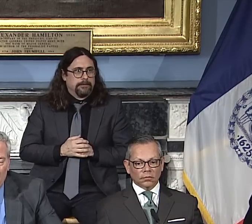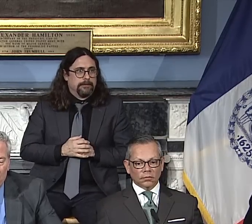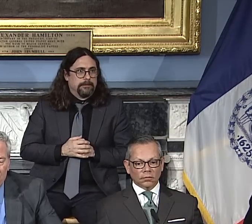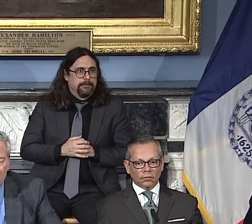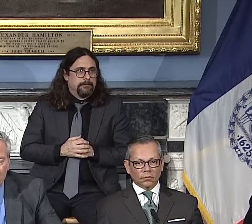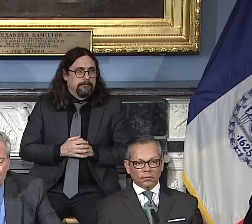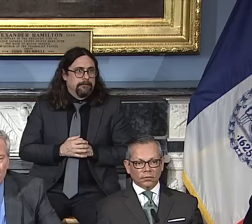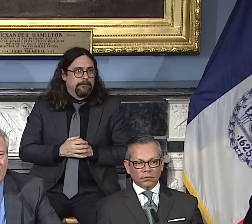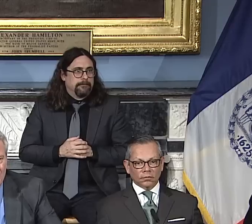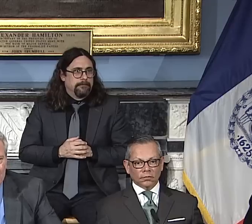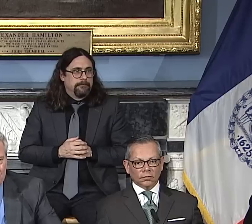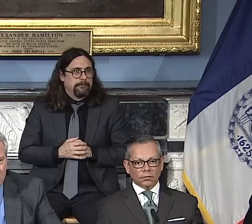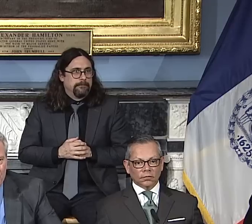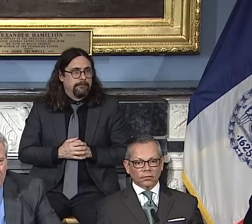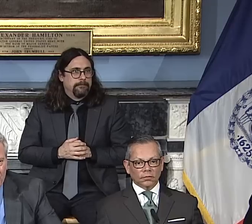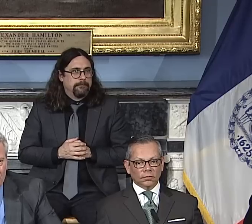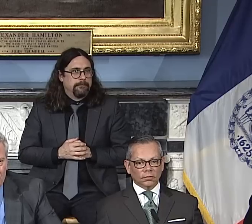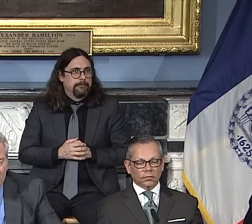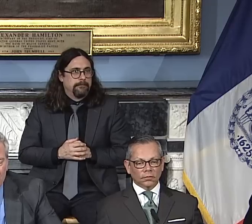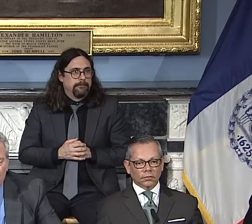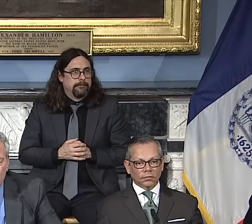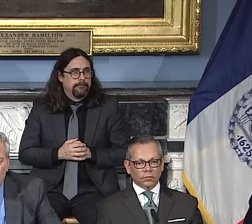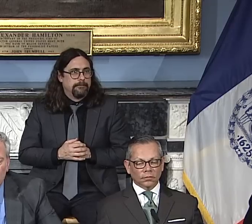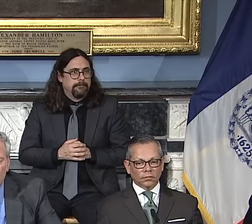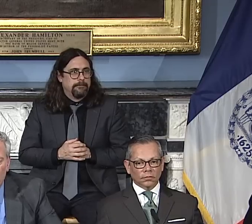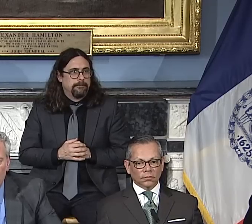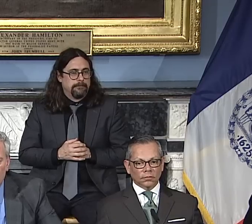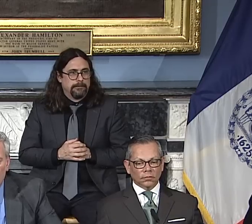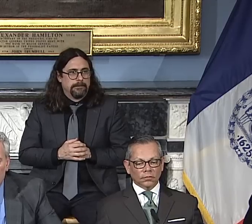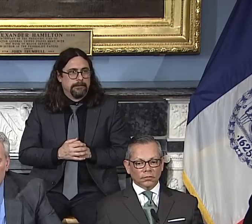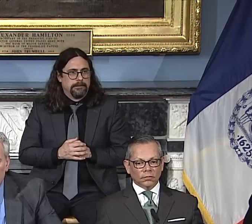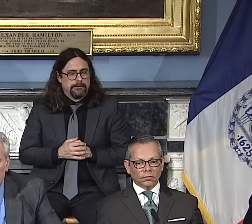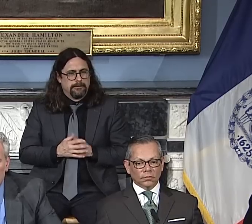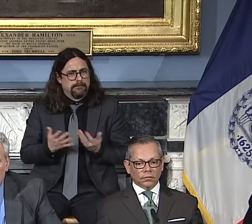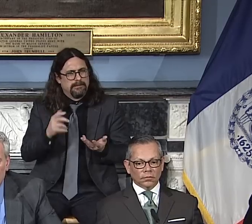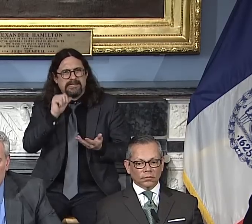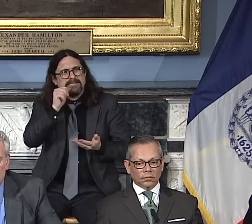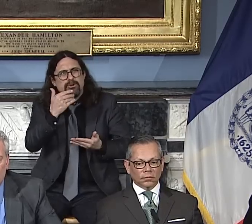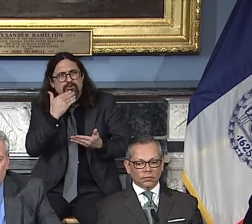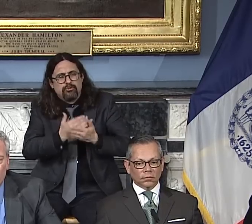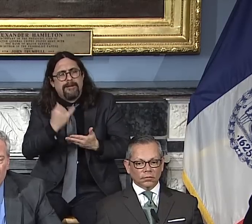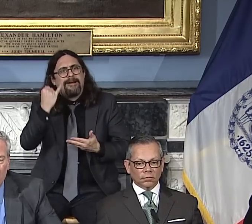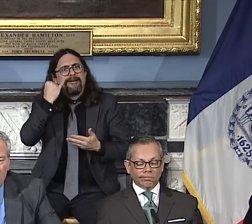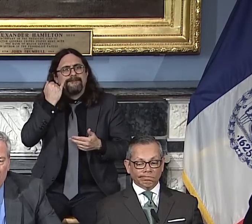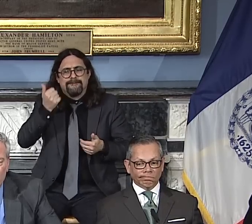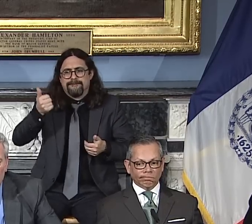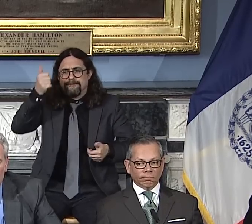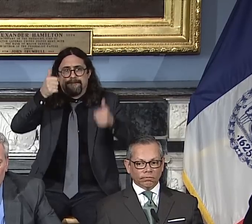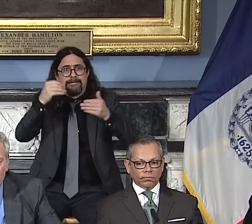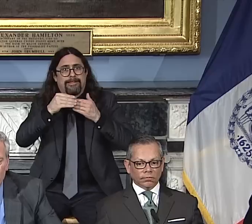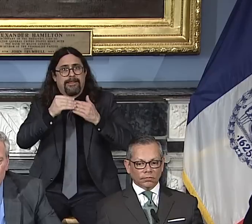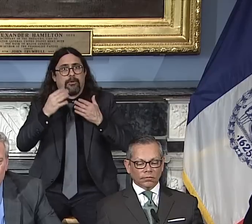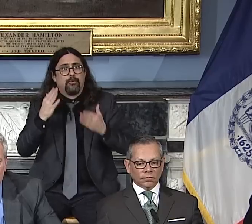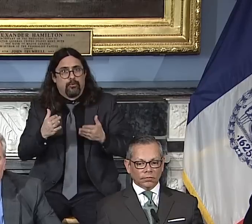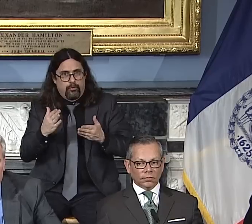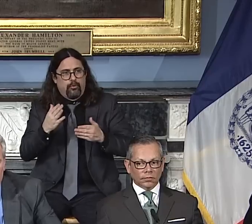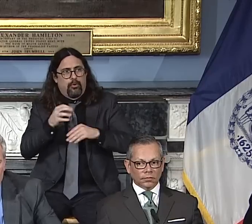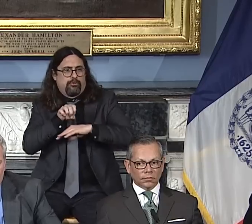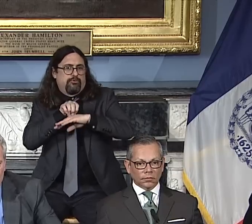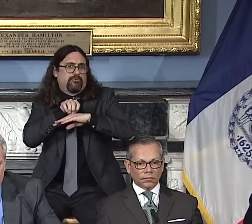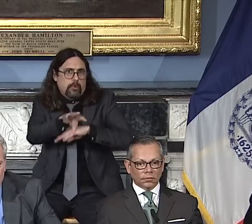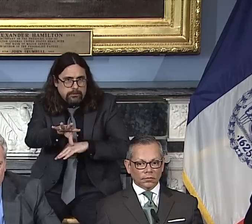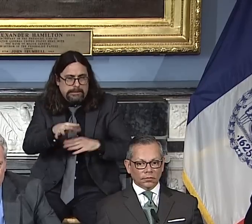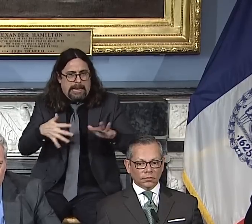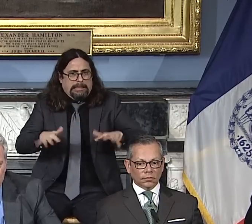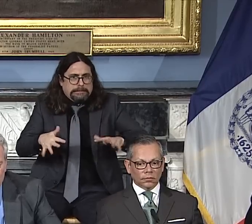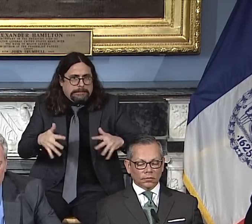ended up creating an atmosphere of panic, ended up creating an atmosphere where everyone went too far in